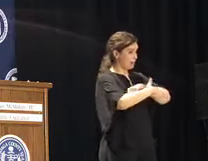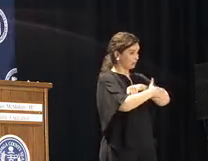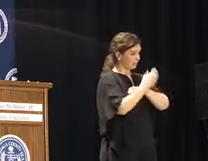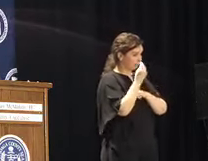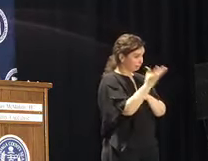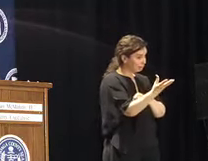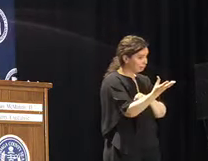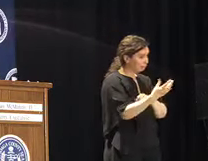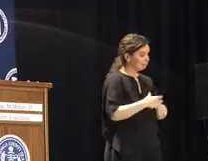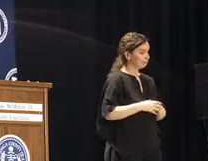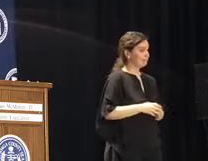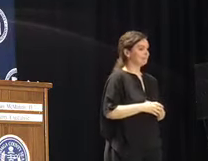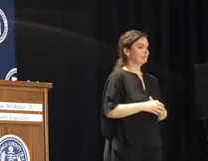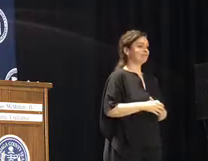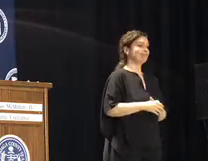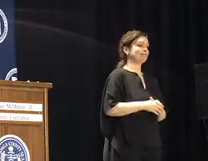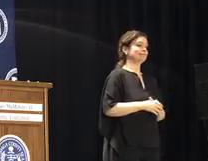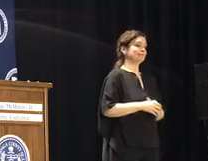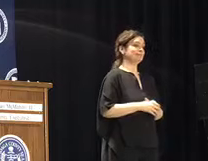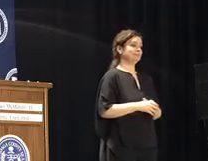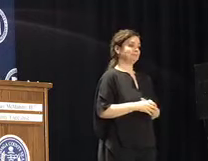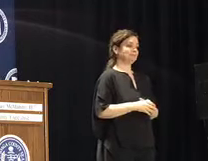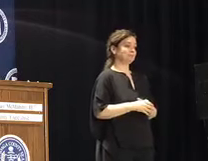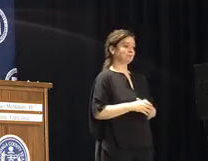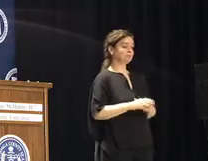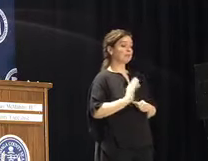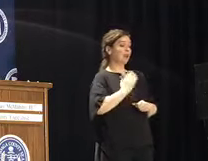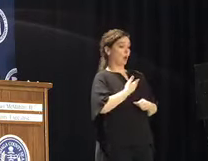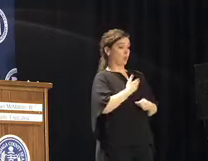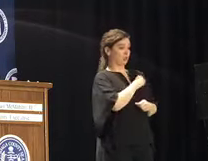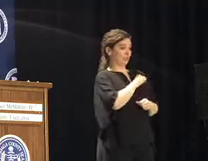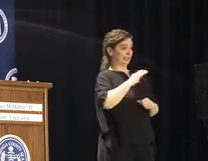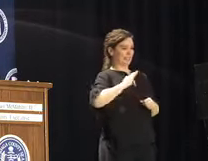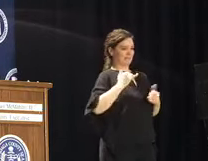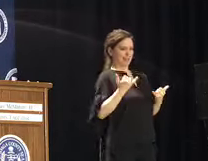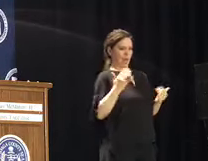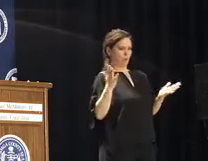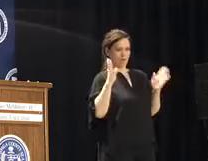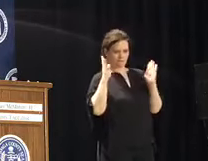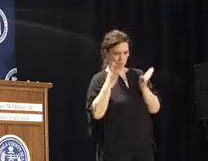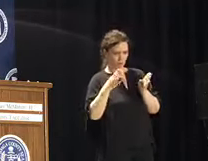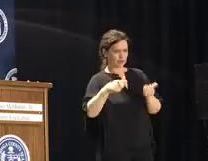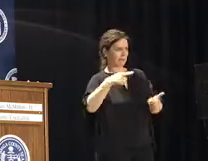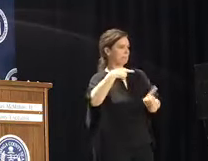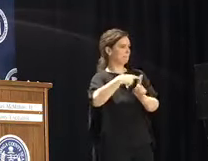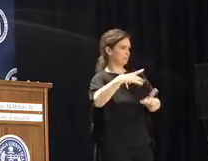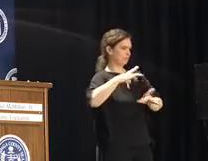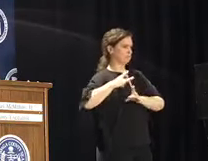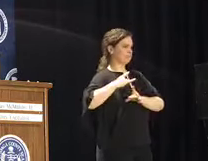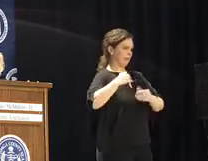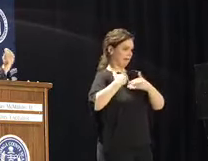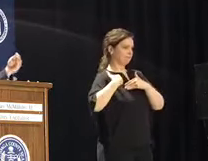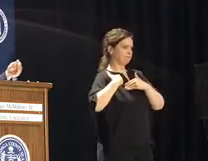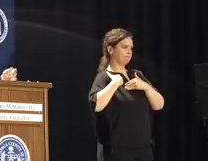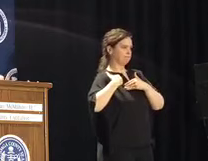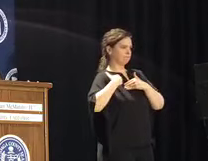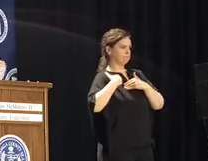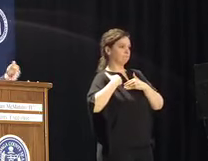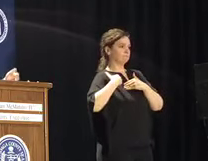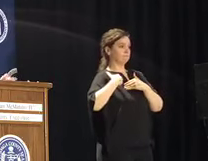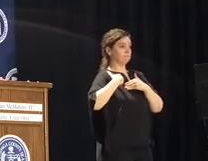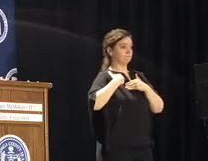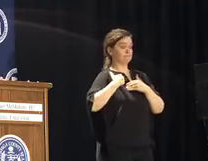focuses in on the positive cases, but we will get to the quarantine cases as well. When we get a slew of